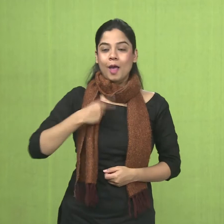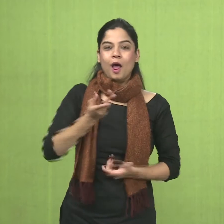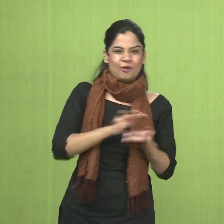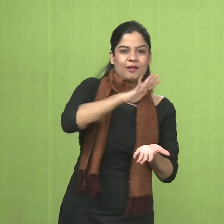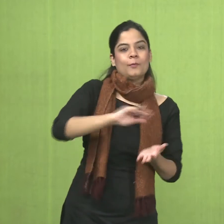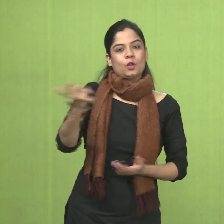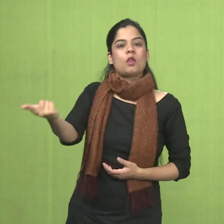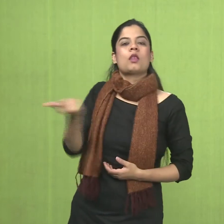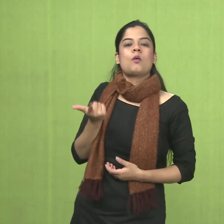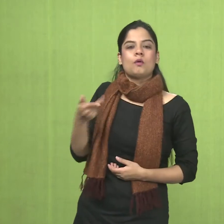paid back.